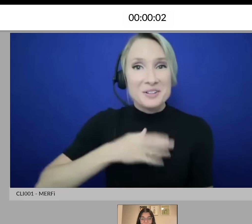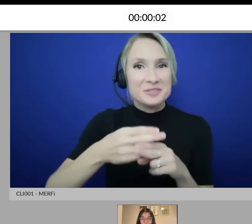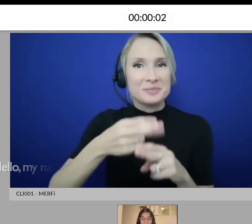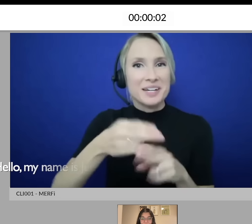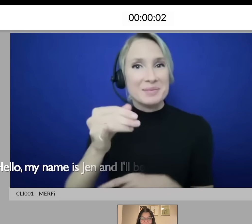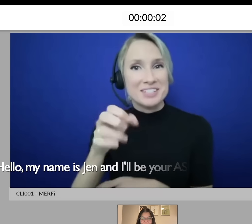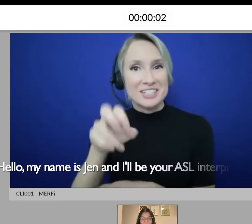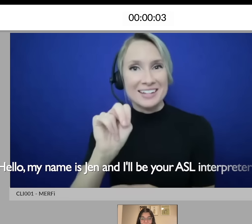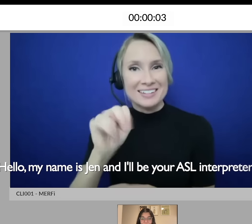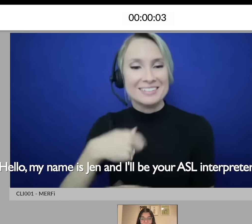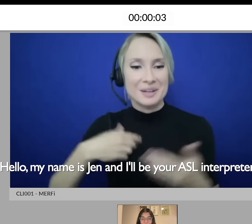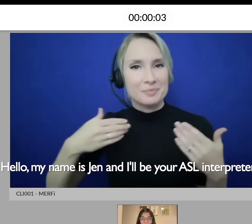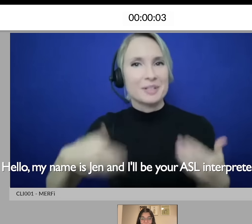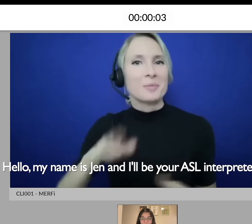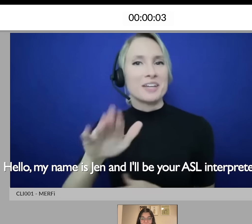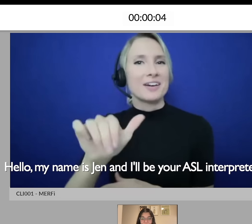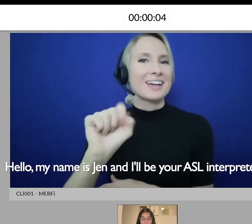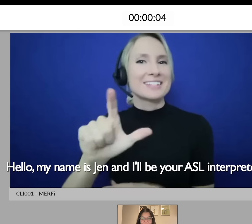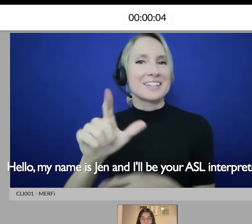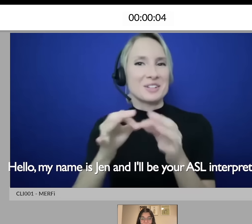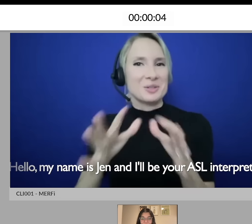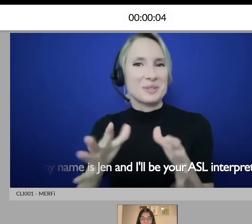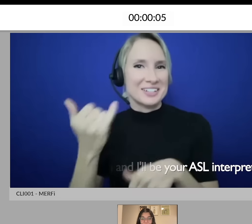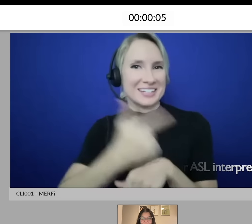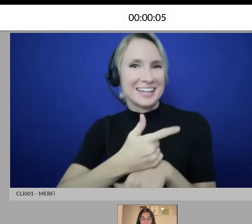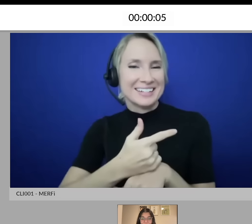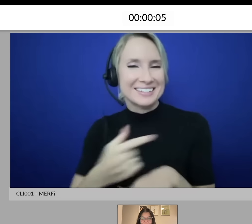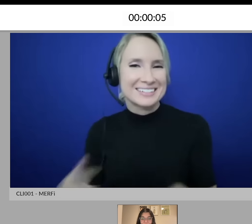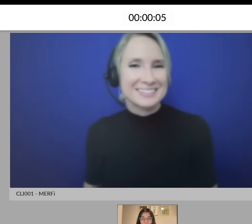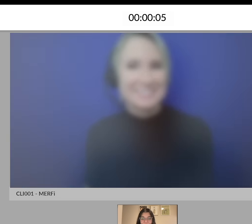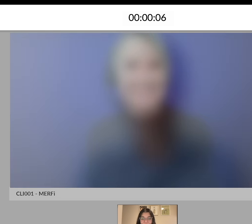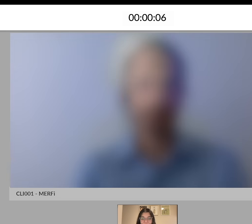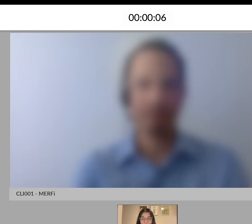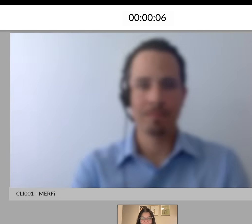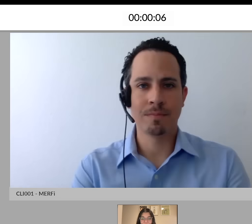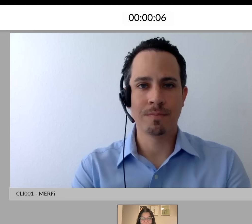Hello, my name is Jen, and I'll be your ASL interpreter today.